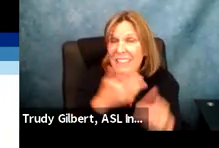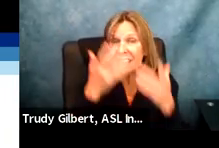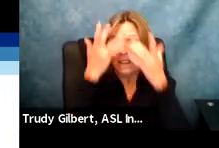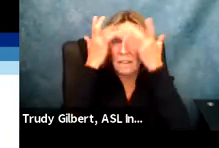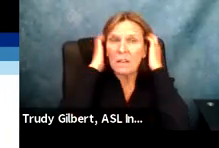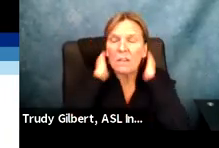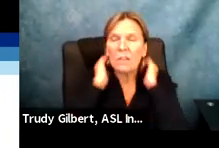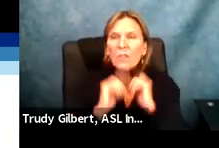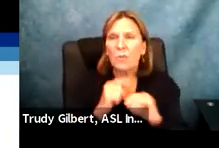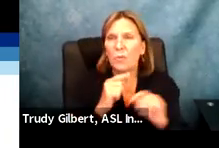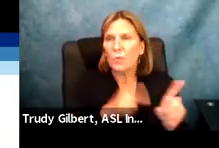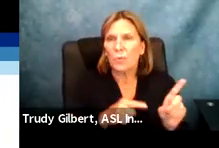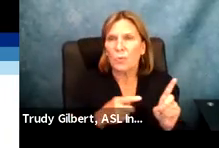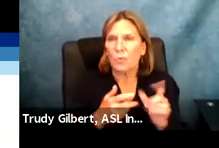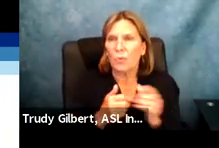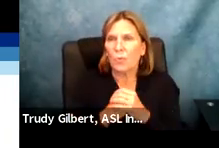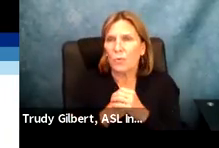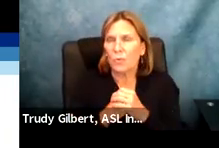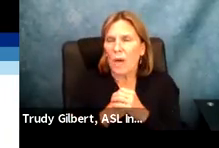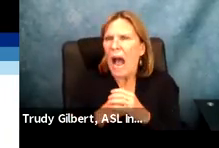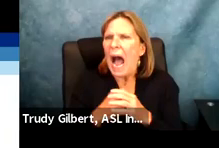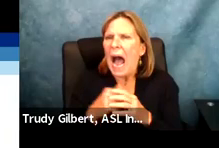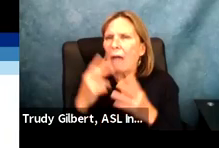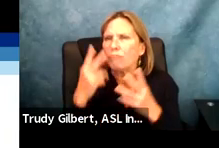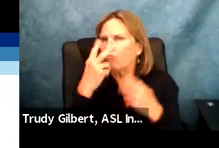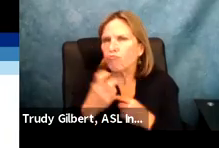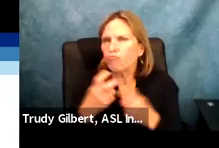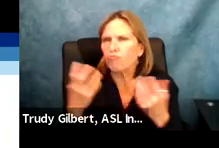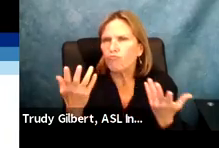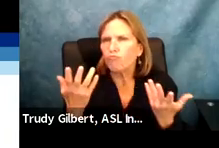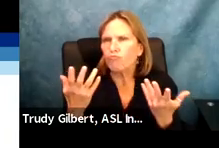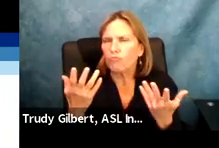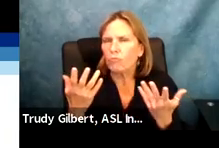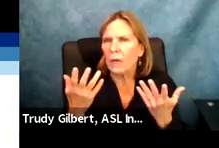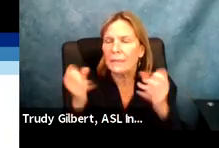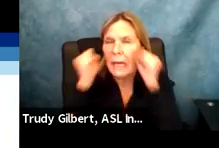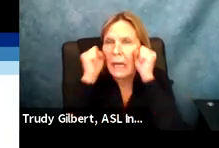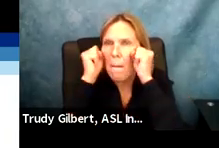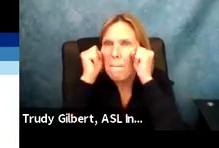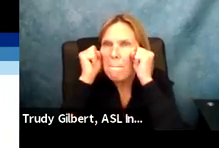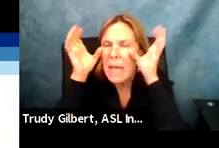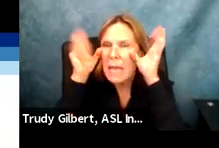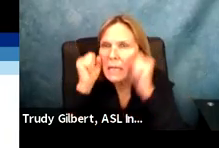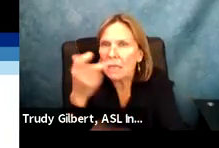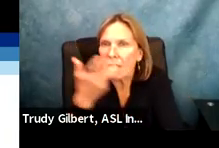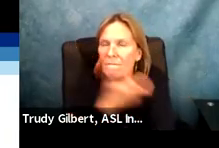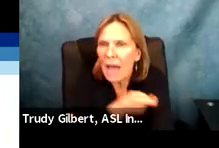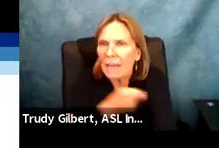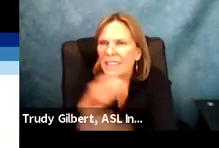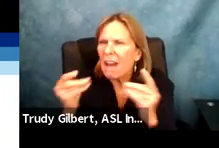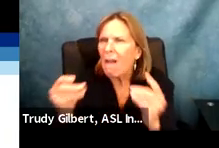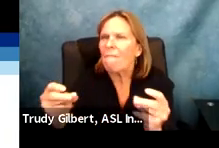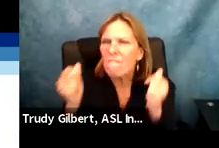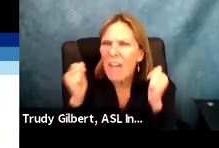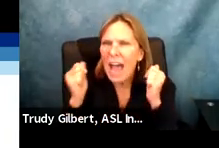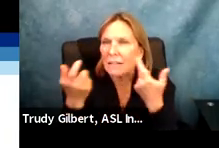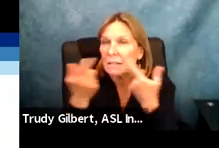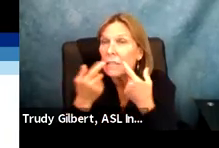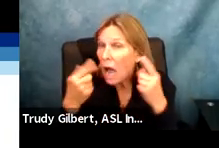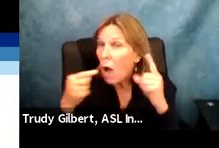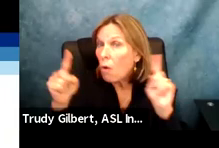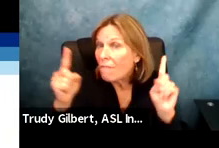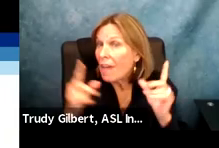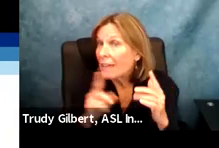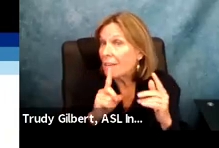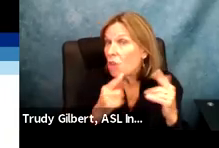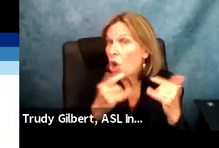hospital, I don't know if I would have believed it. It's amazing how effective these vaccines are. And a lot